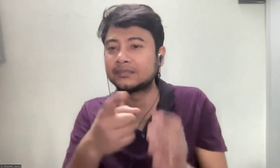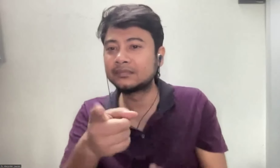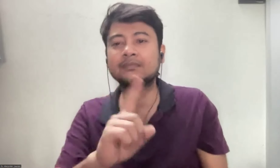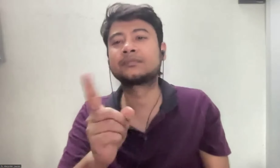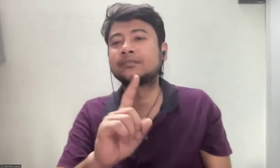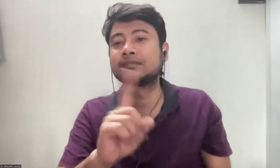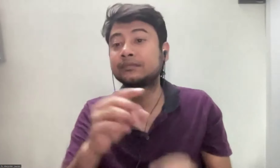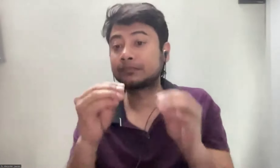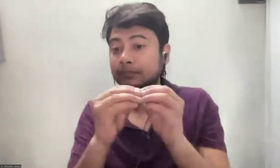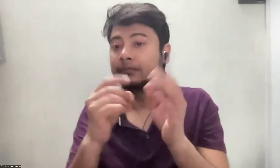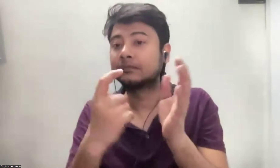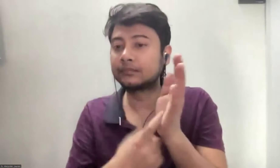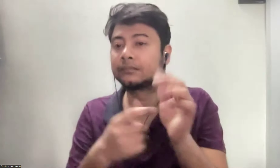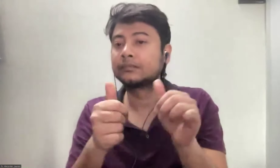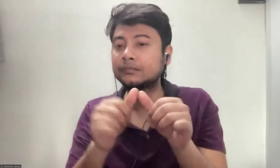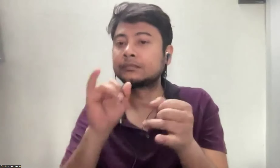In the chat.